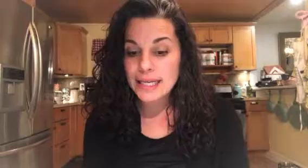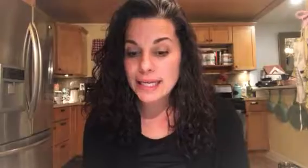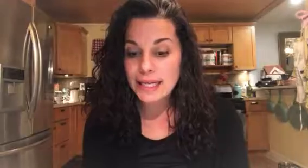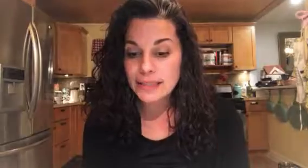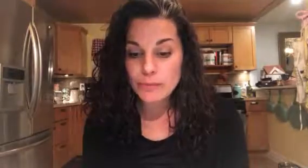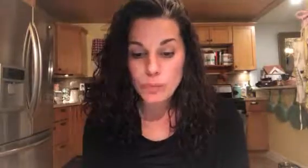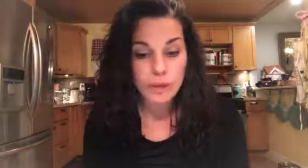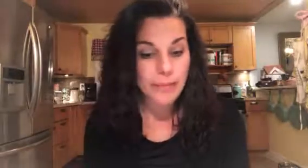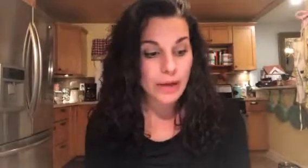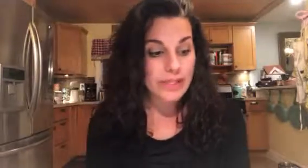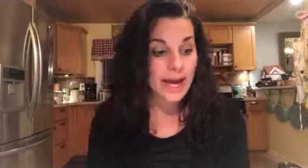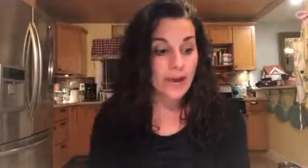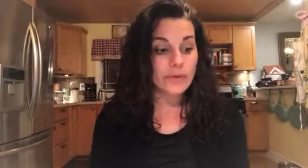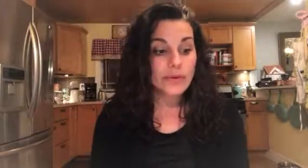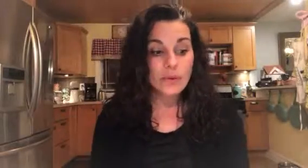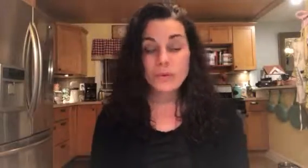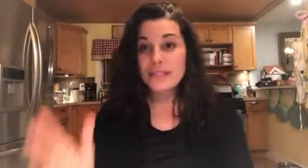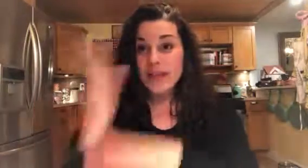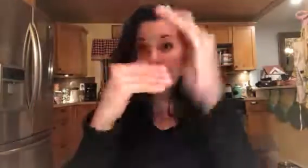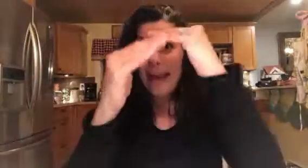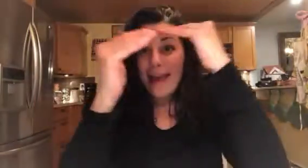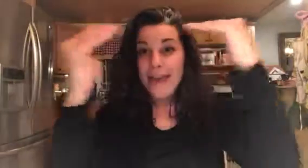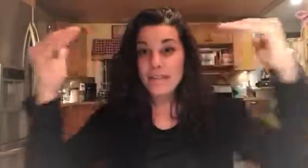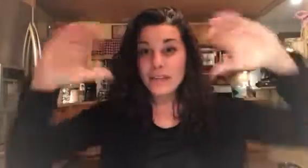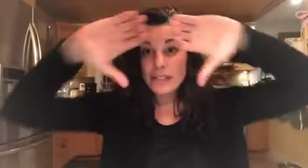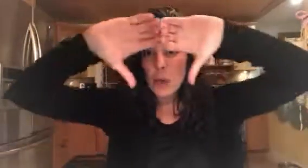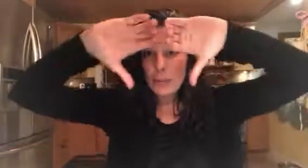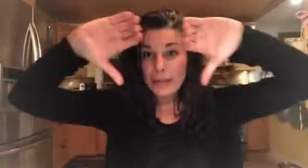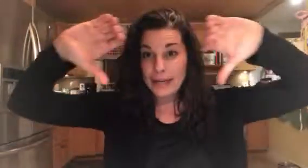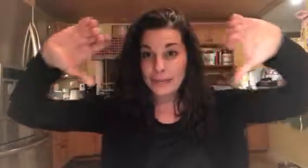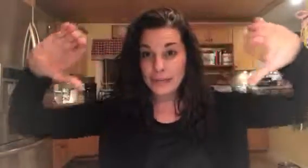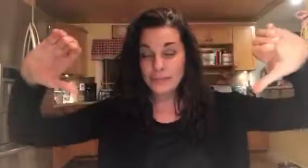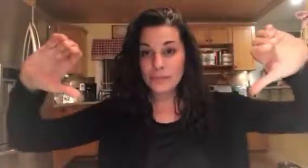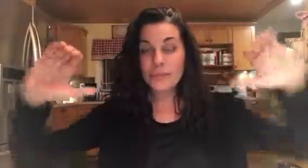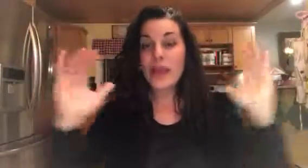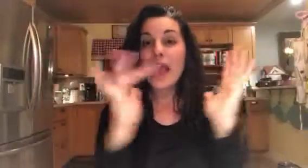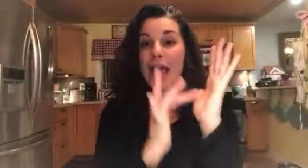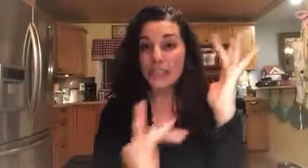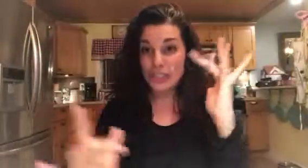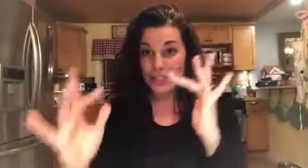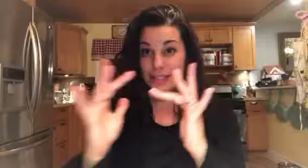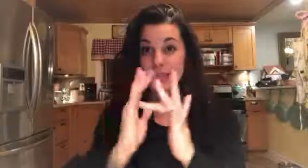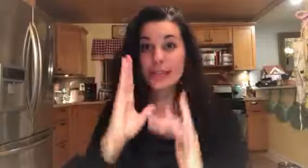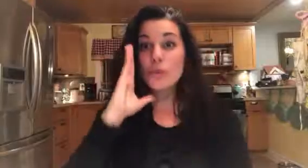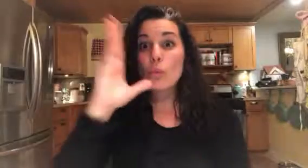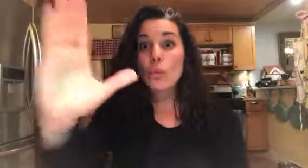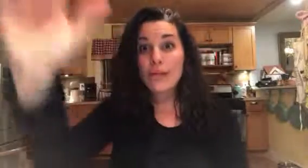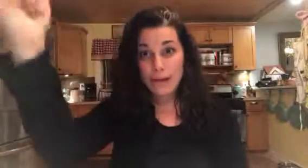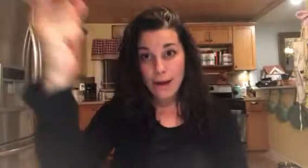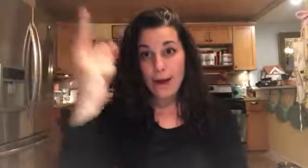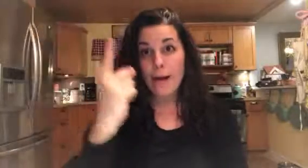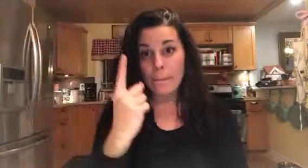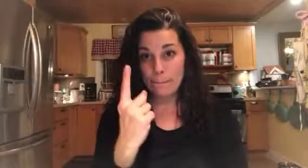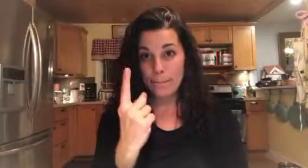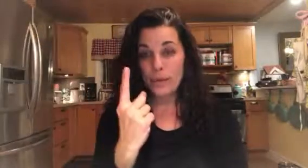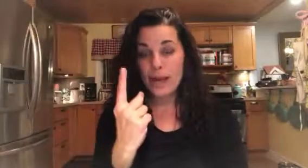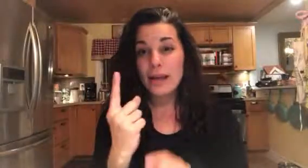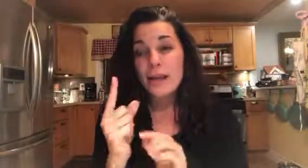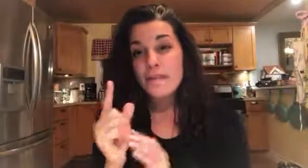and kingdoms will bow down. We're signing heaven is opening and Jesus will come, okay? For